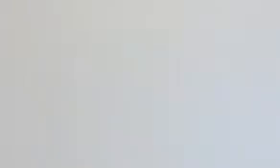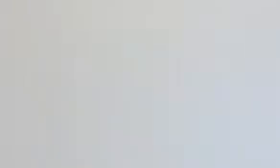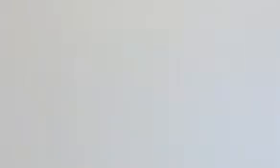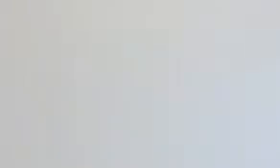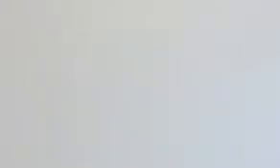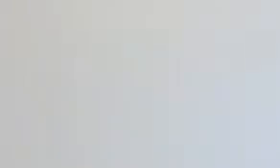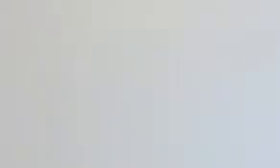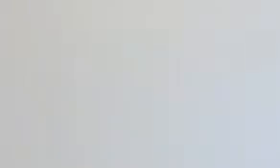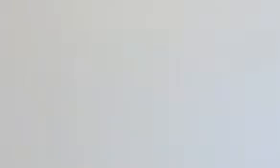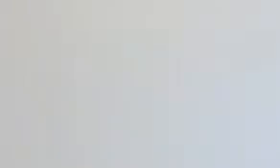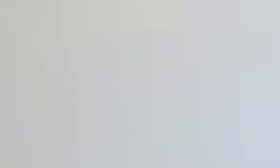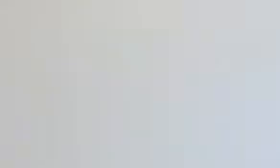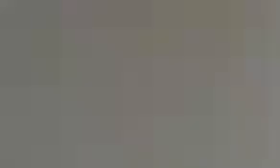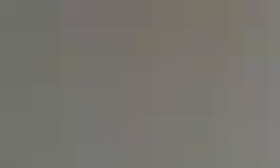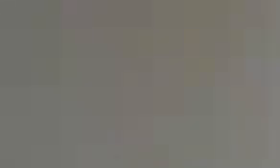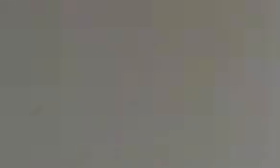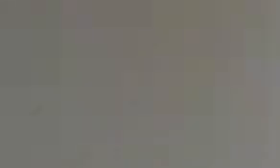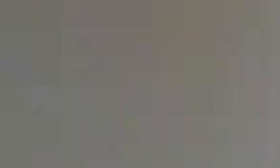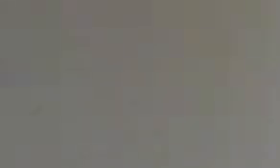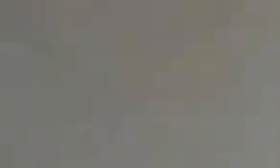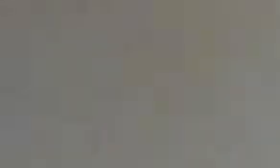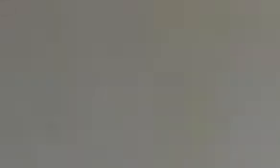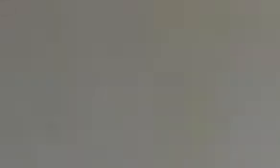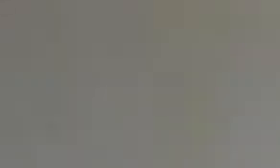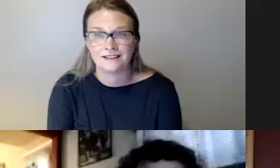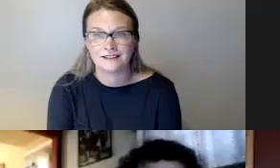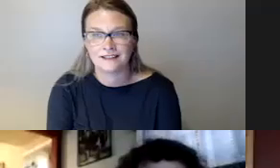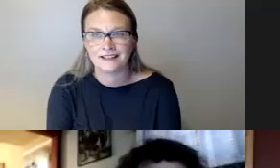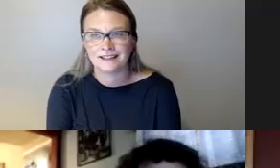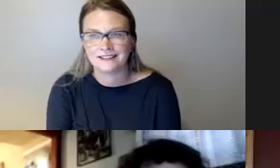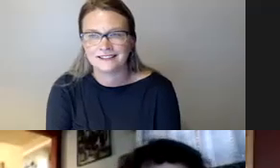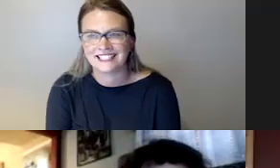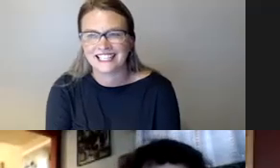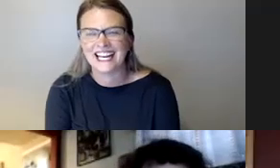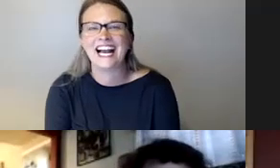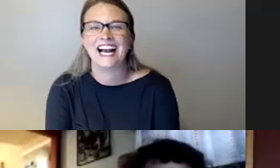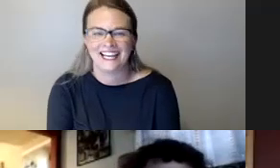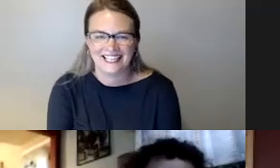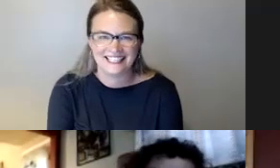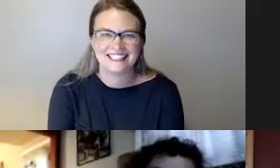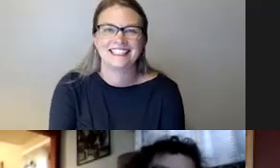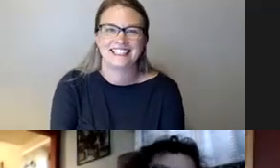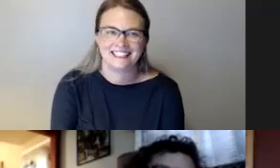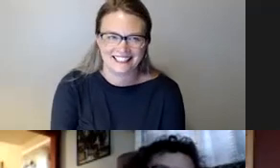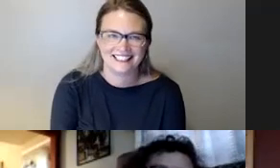I don't know. How would you sign? Some people might love West Virginia as much as me, but no one loves West Virginia more than